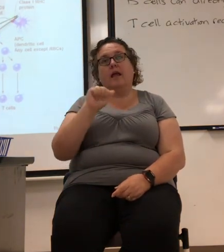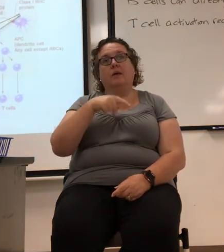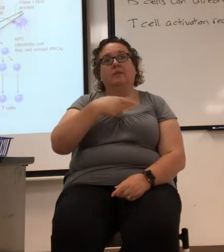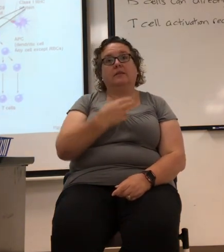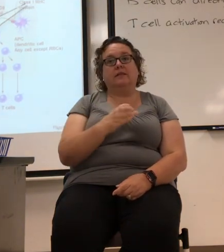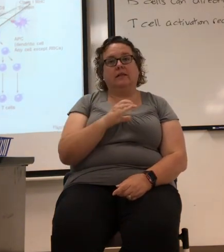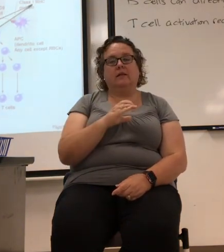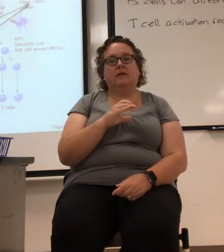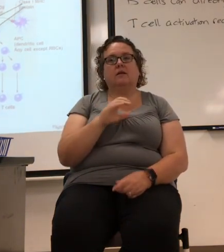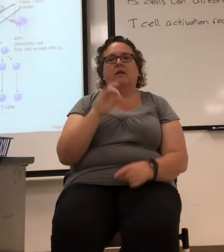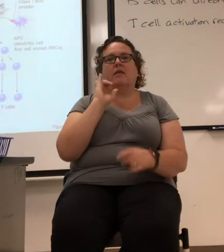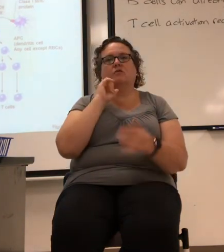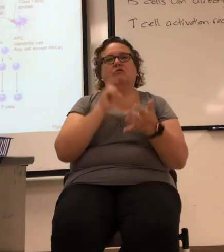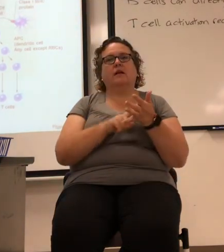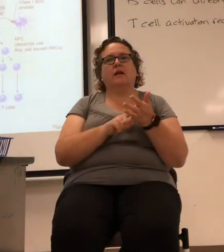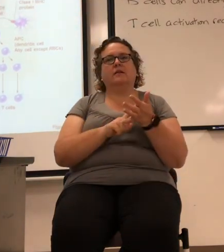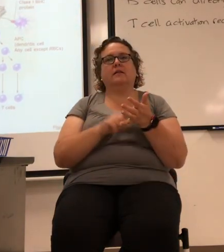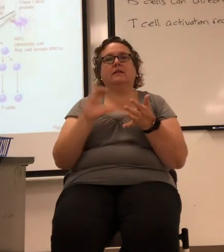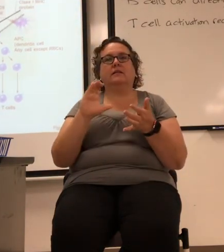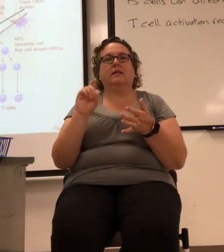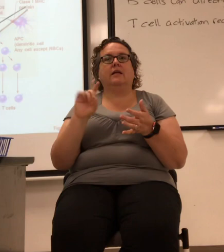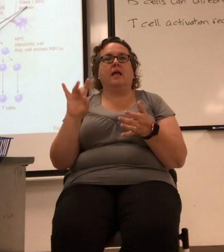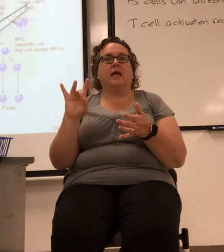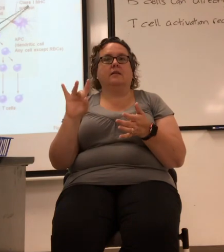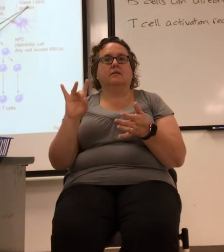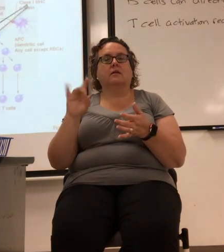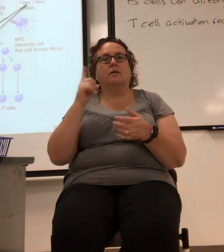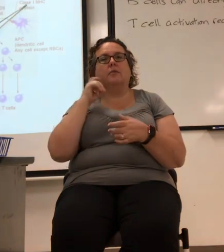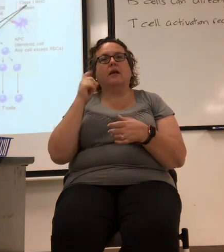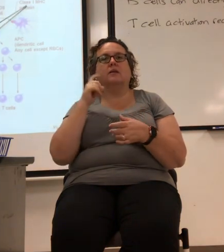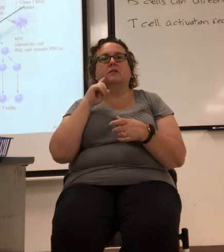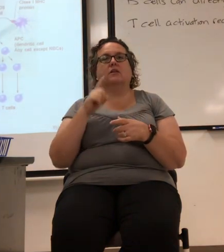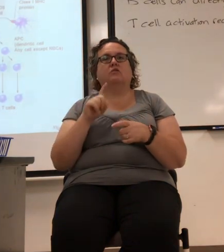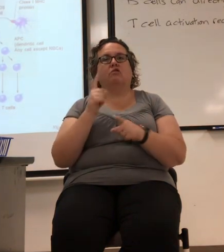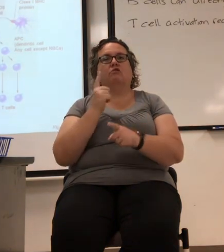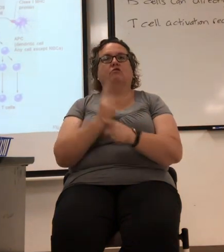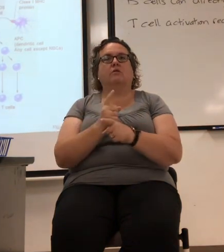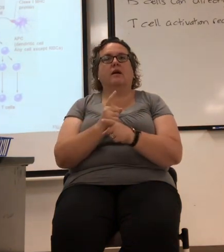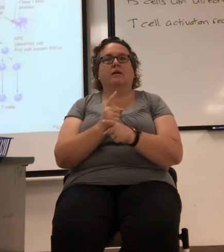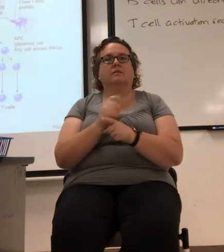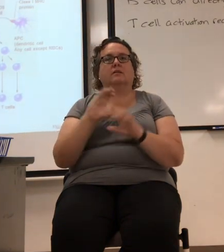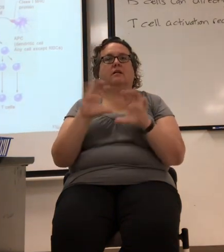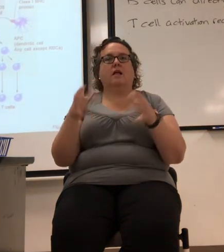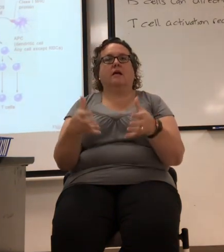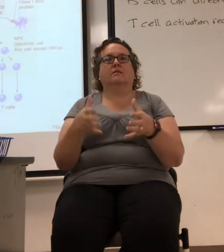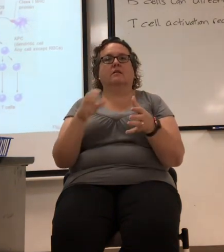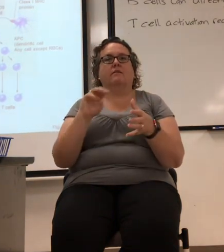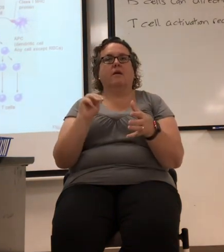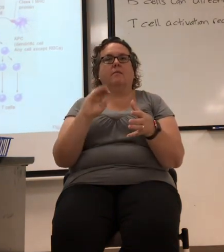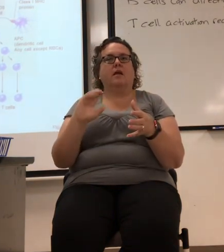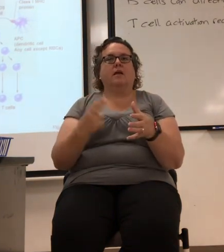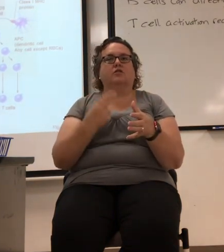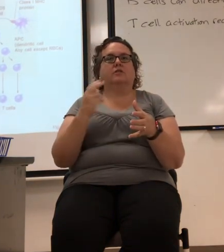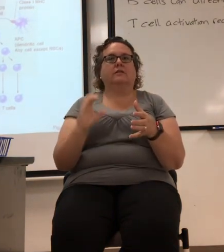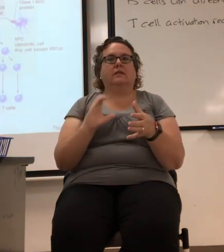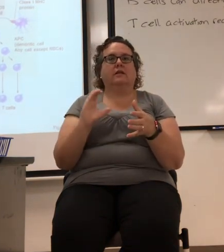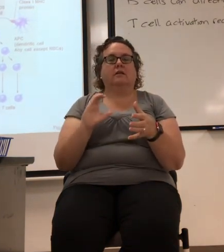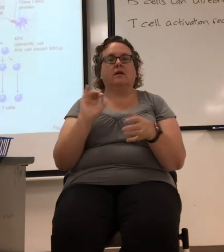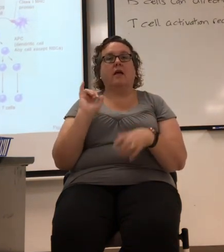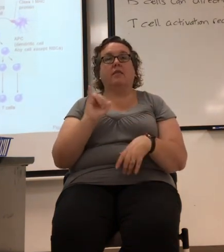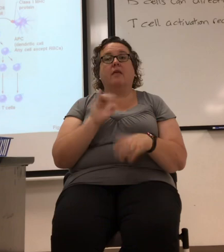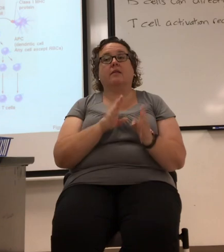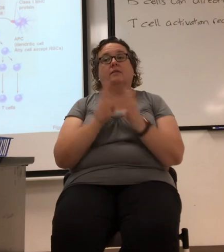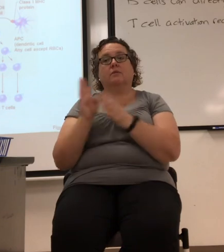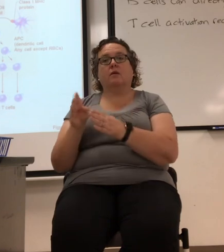is recognizing the CD8 because it's the correct class of MHC. And this one, class